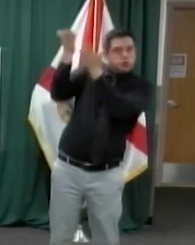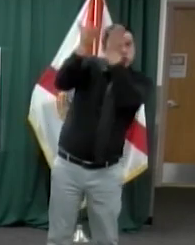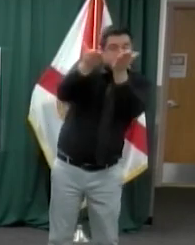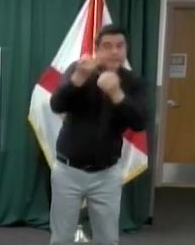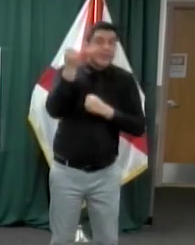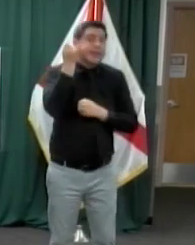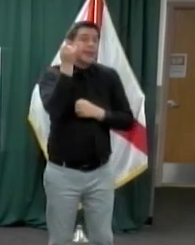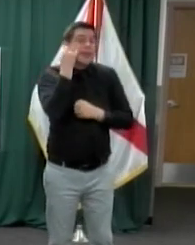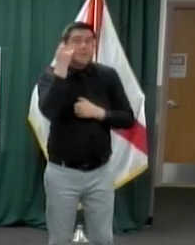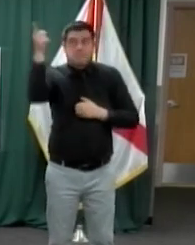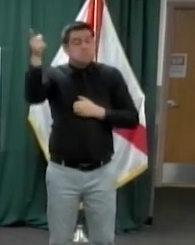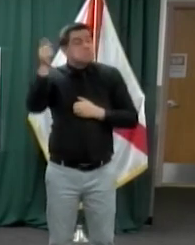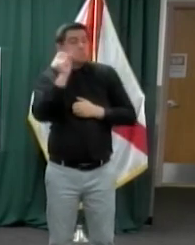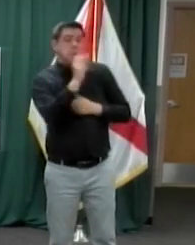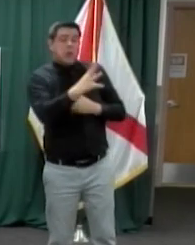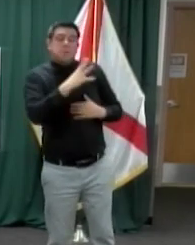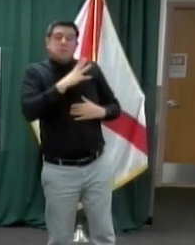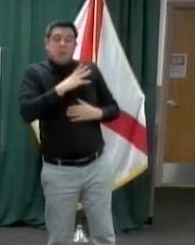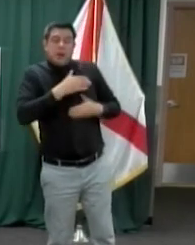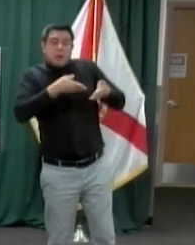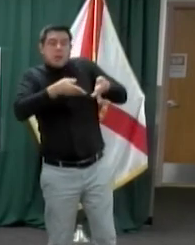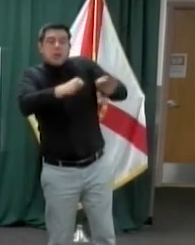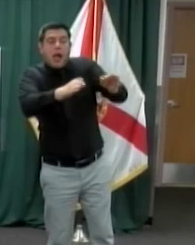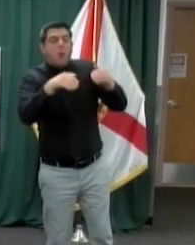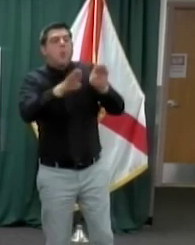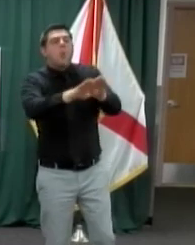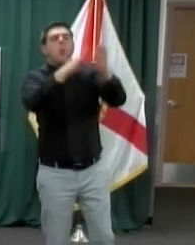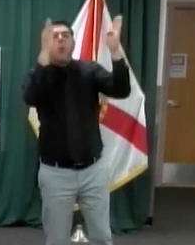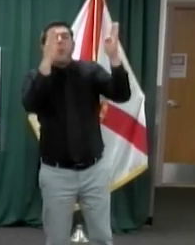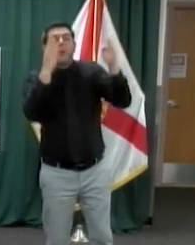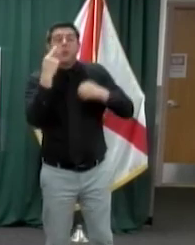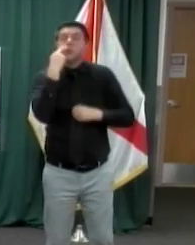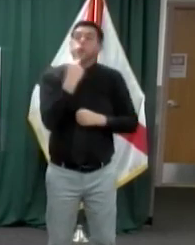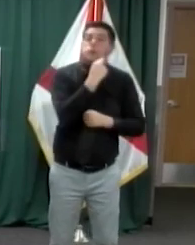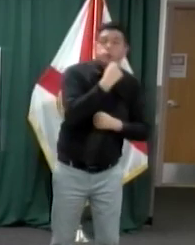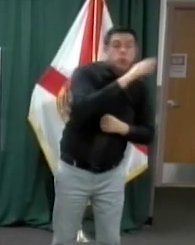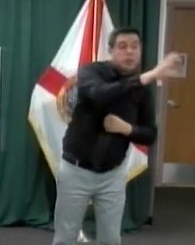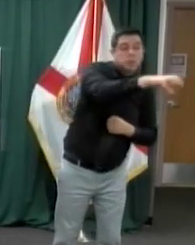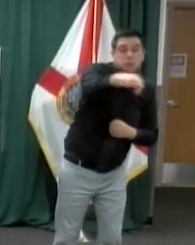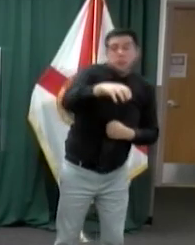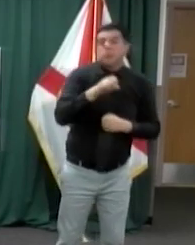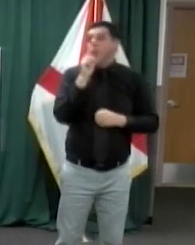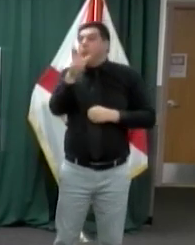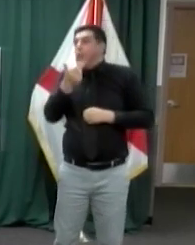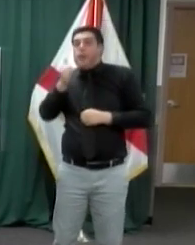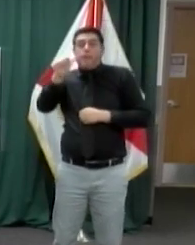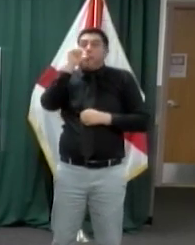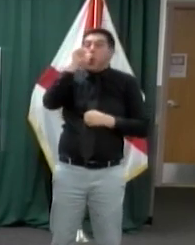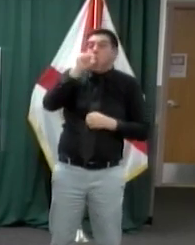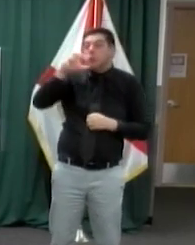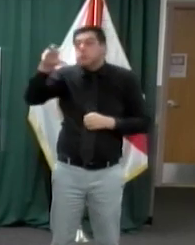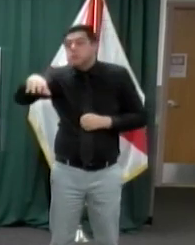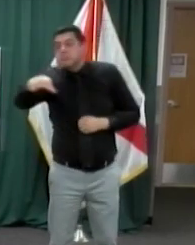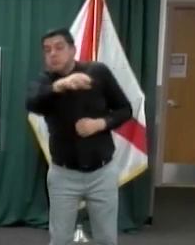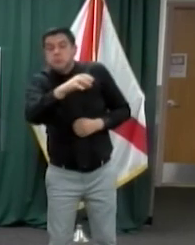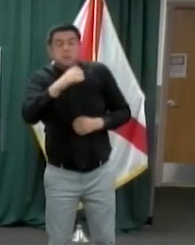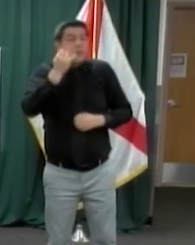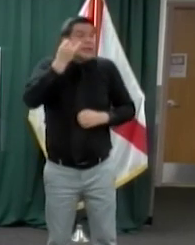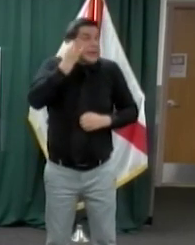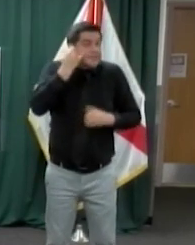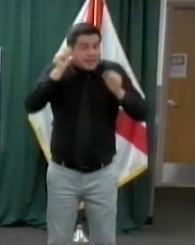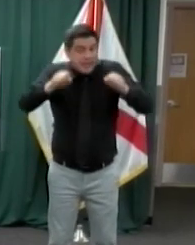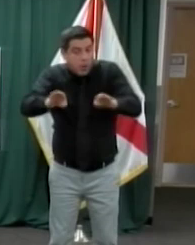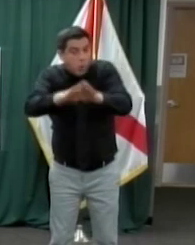fits our community, then we certainly would do so. If our community is better off or less better off and we